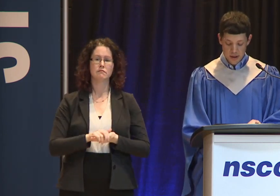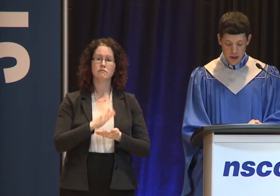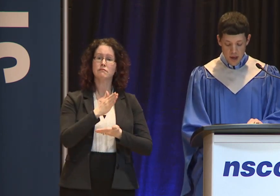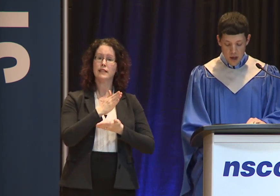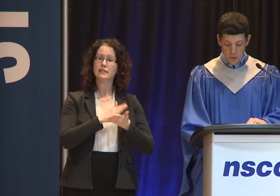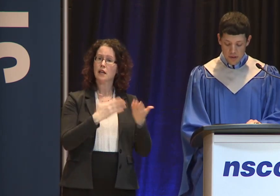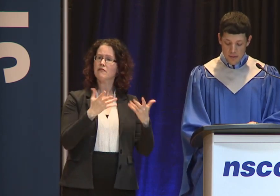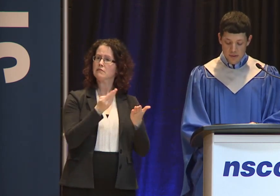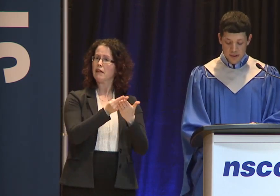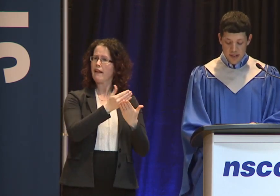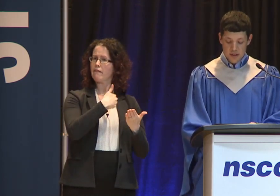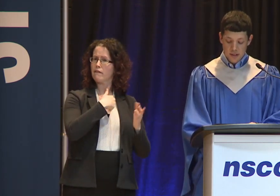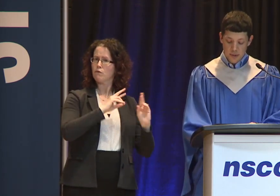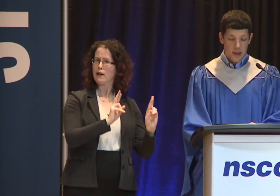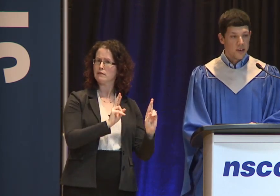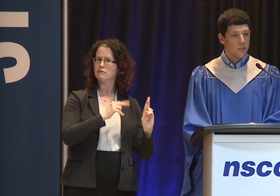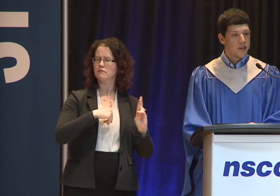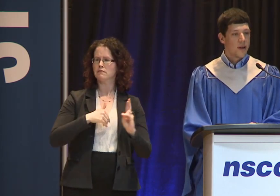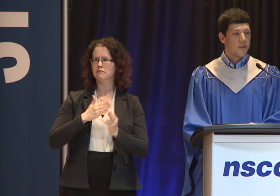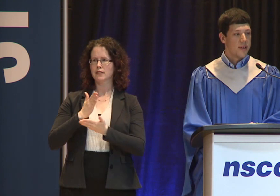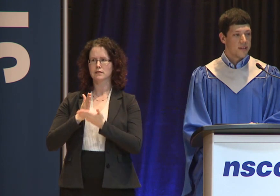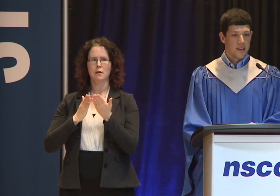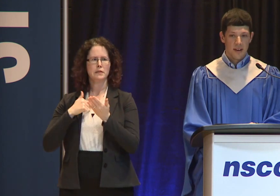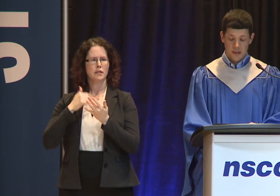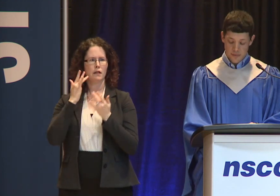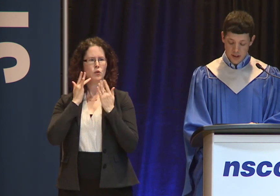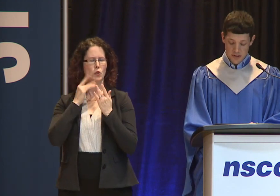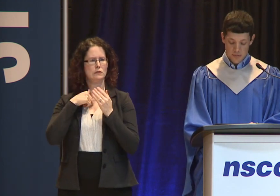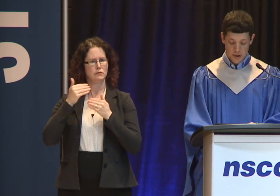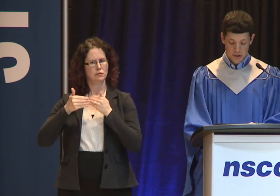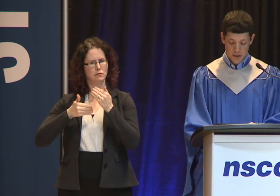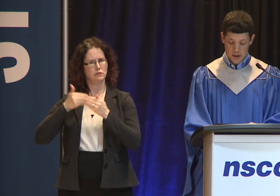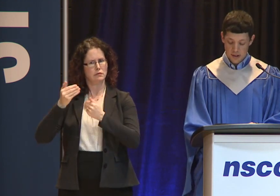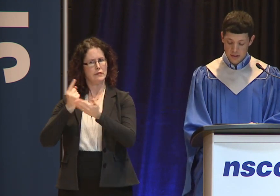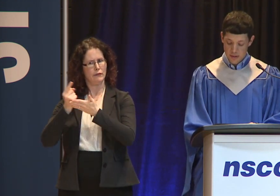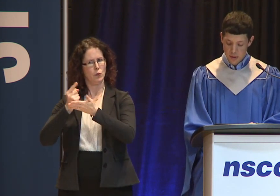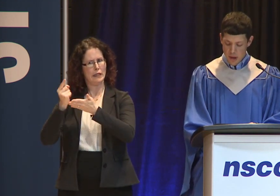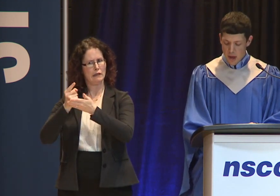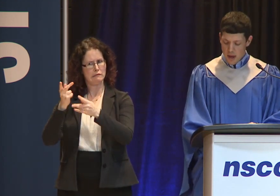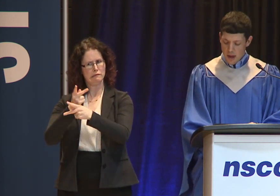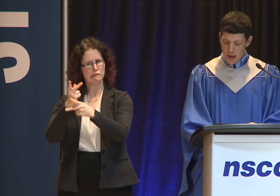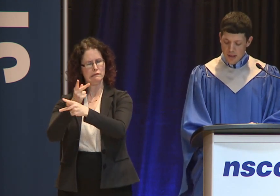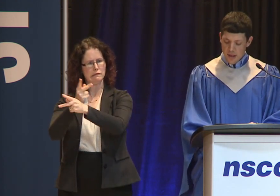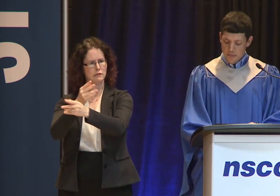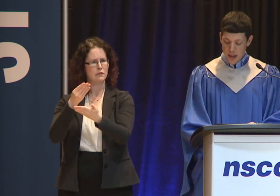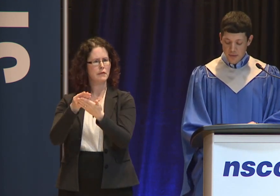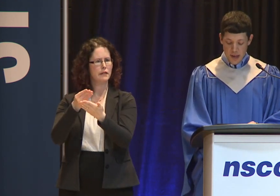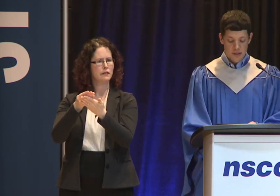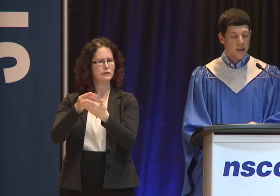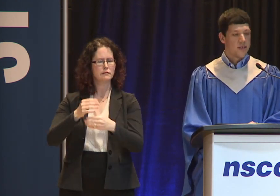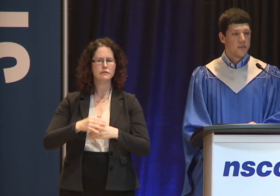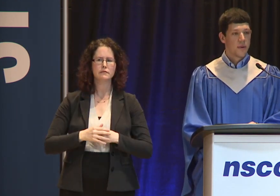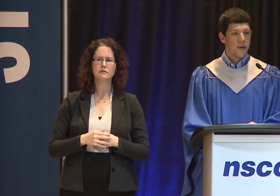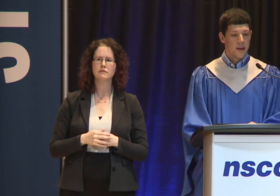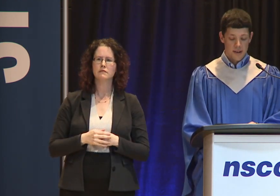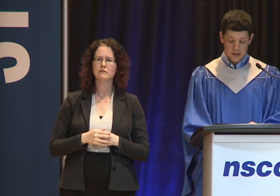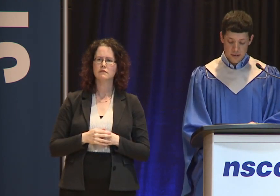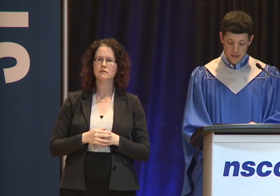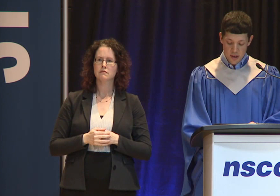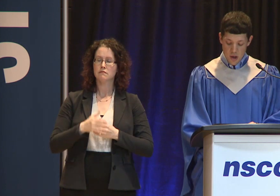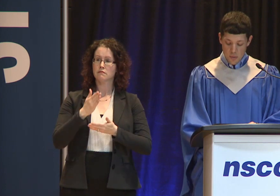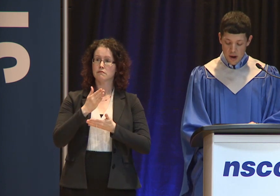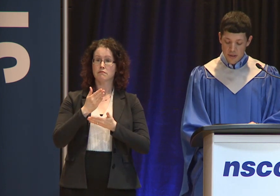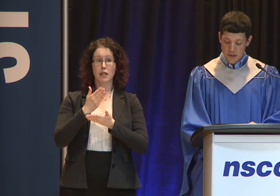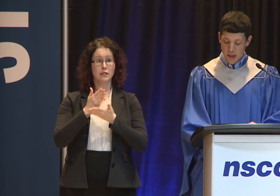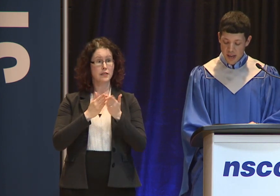ahead, while some strategically planned week by week to carry the financial burden of college. And some came with educational